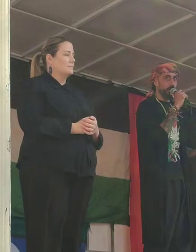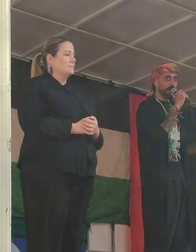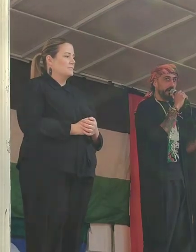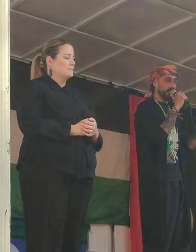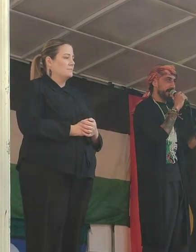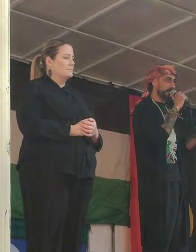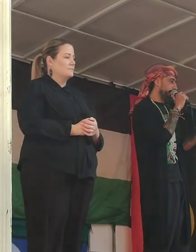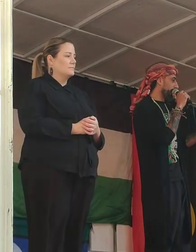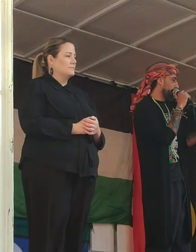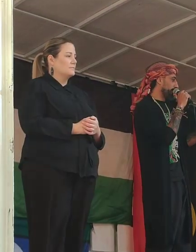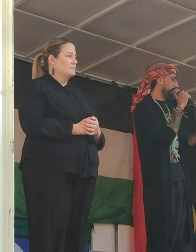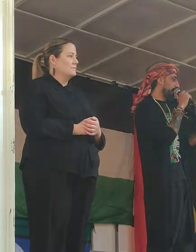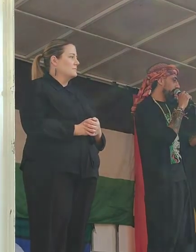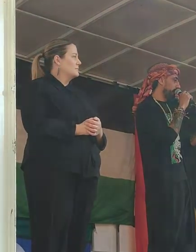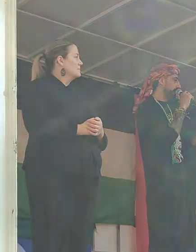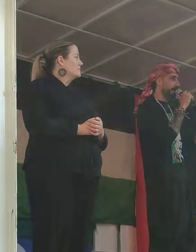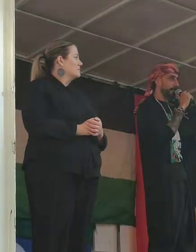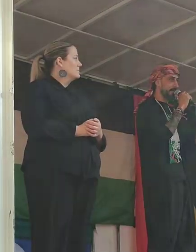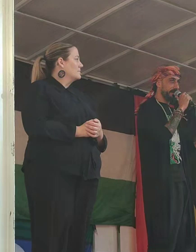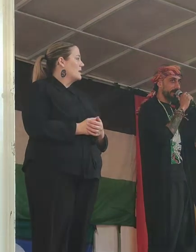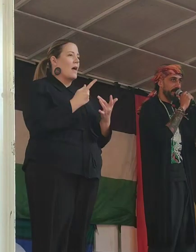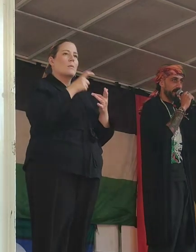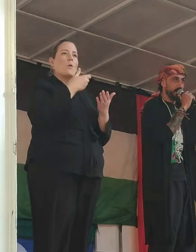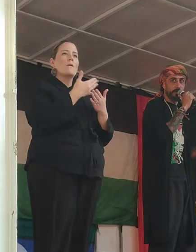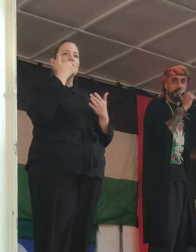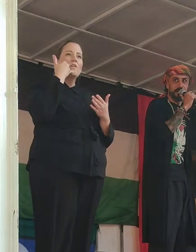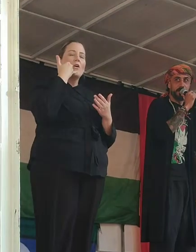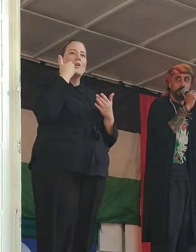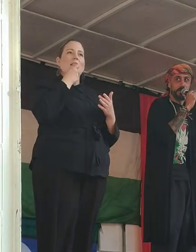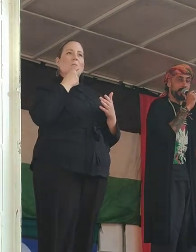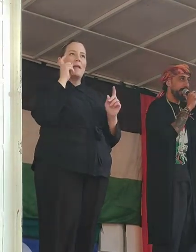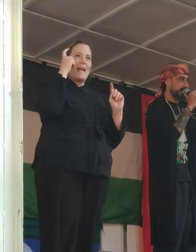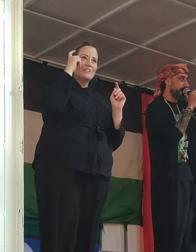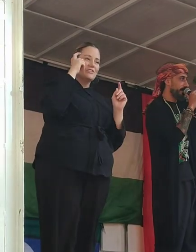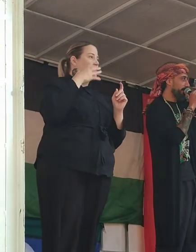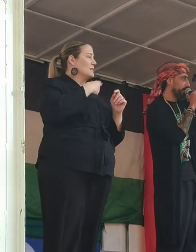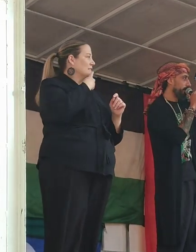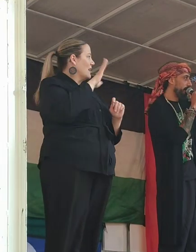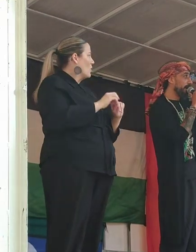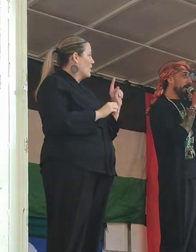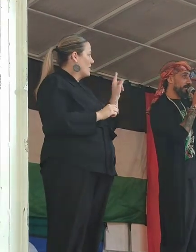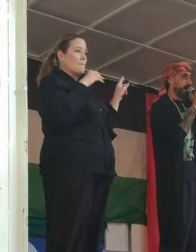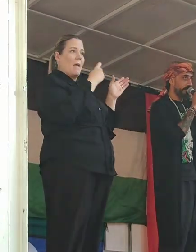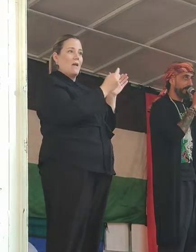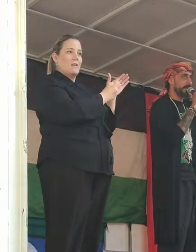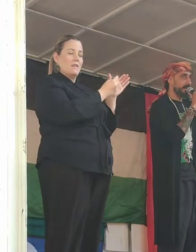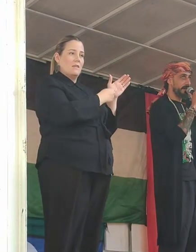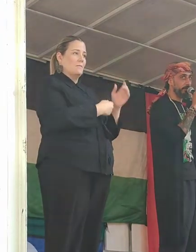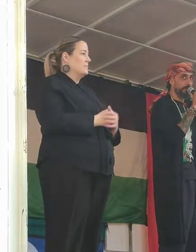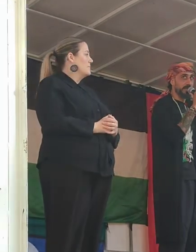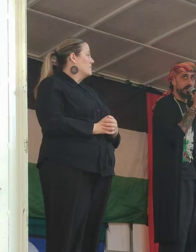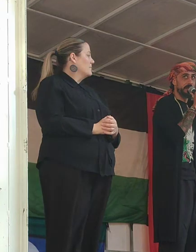So just somebody here wants to say hi. He's a little bit absent and he's overseas at the moment. This man has started a